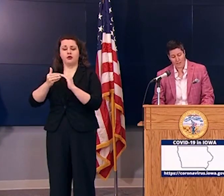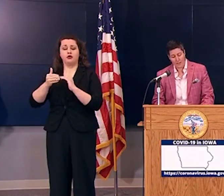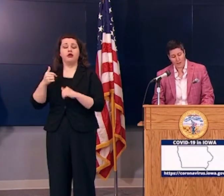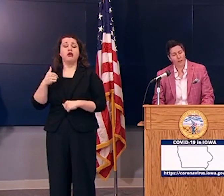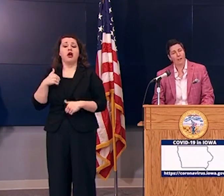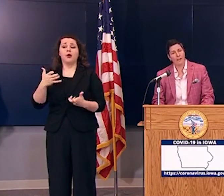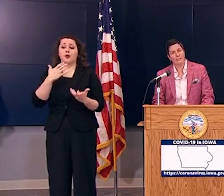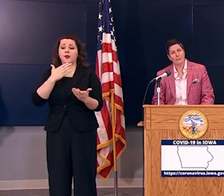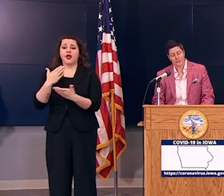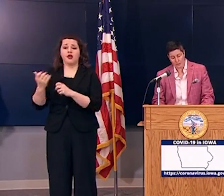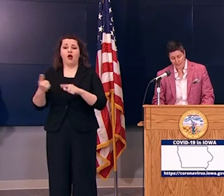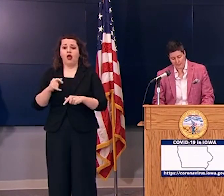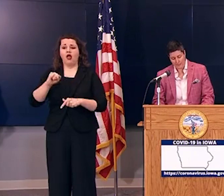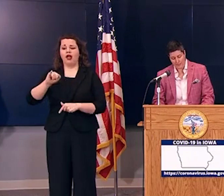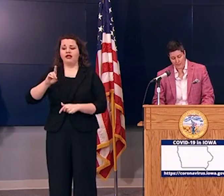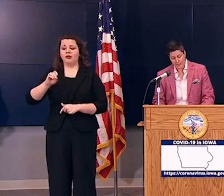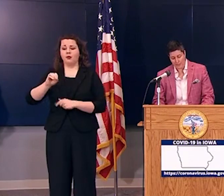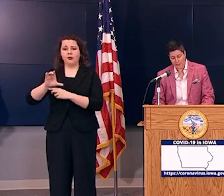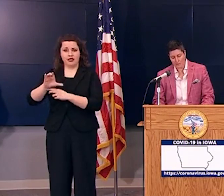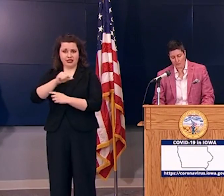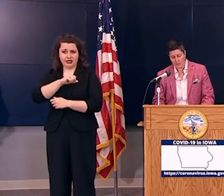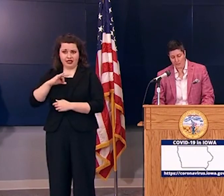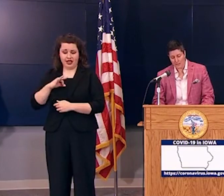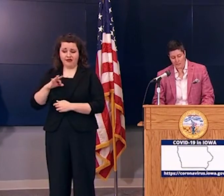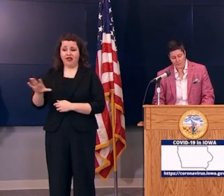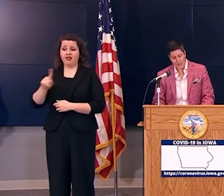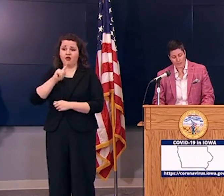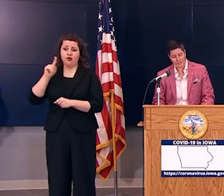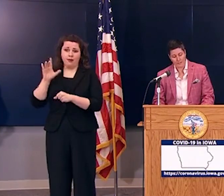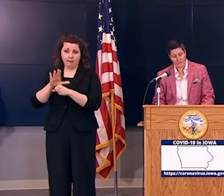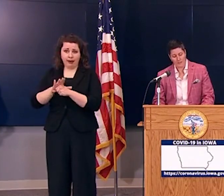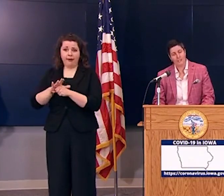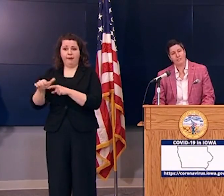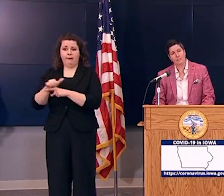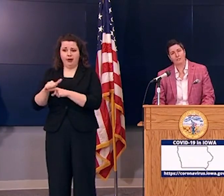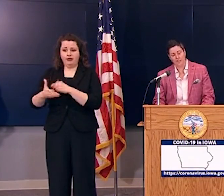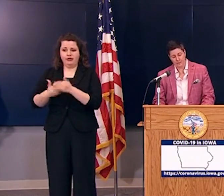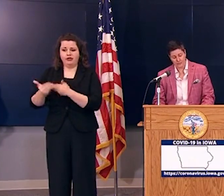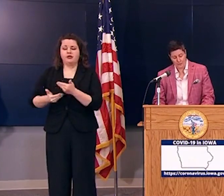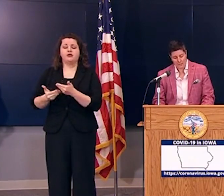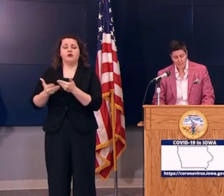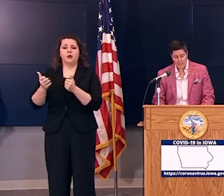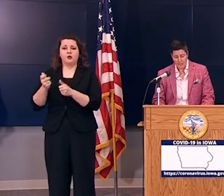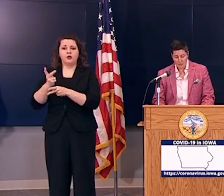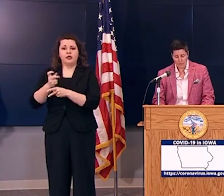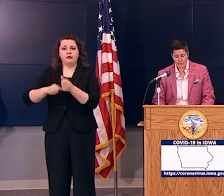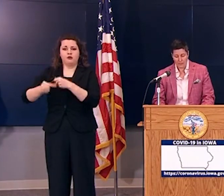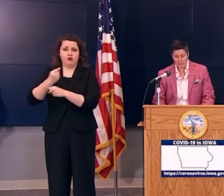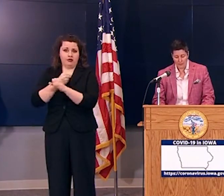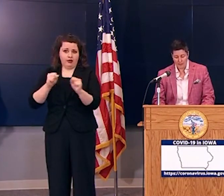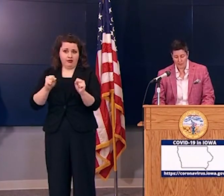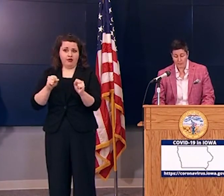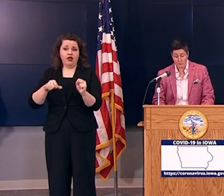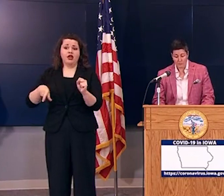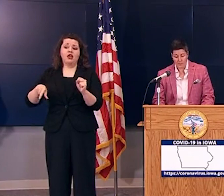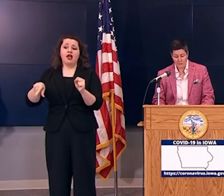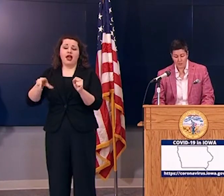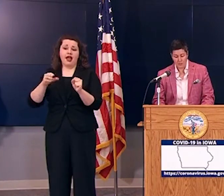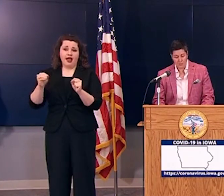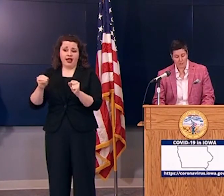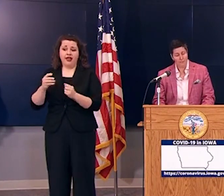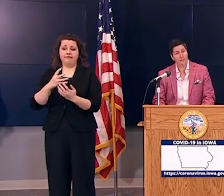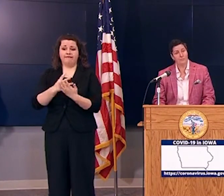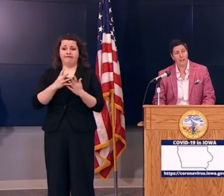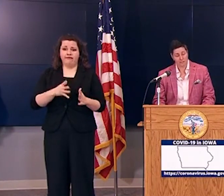thank all IDOC staff and their commitment and practice of keeping each other safe and those that they supervise